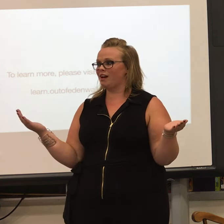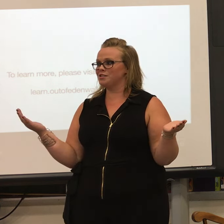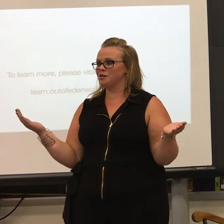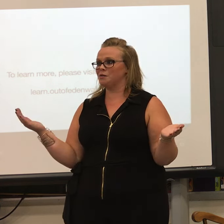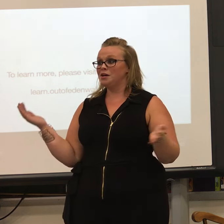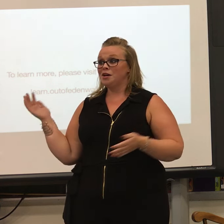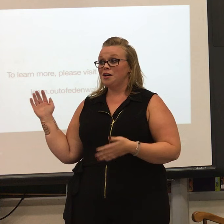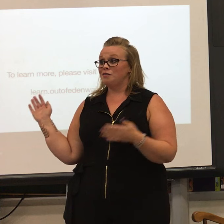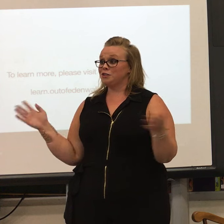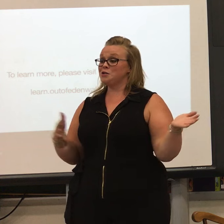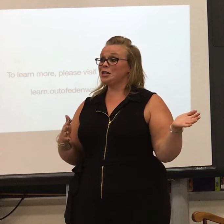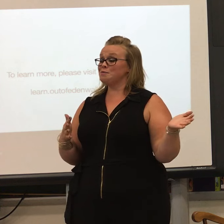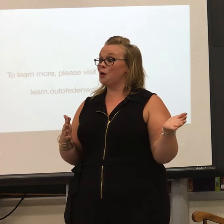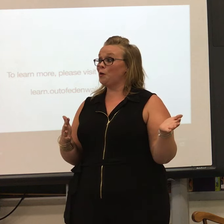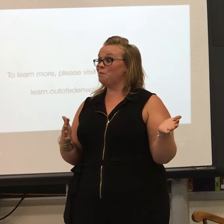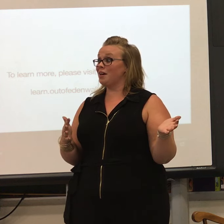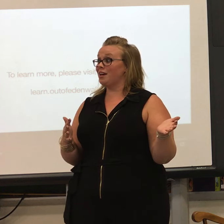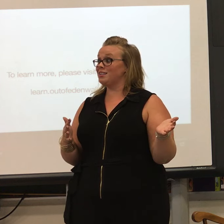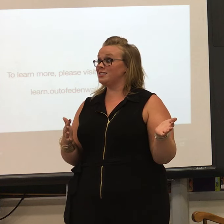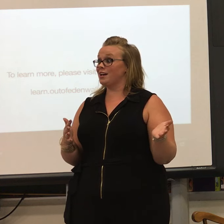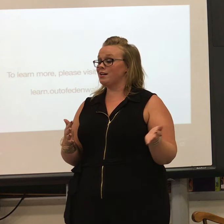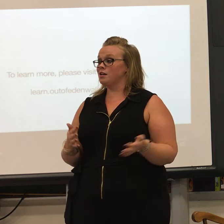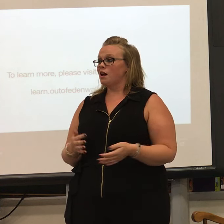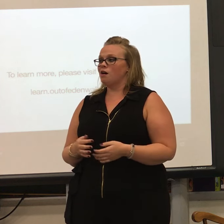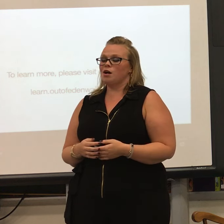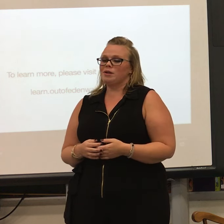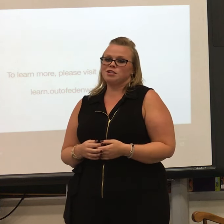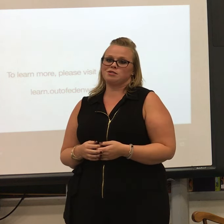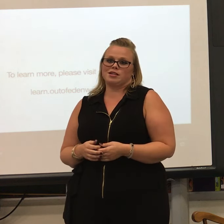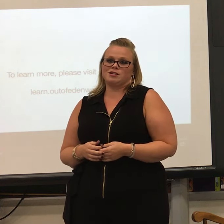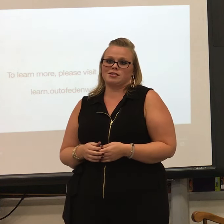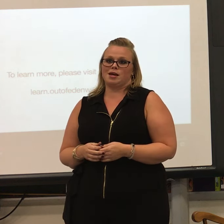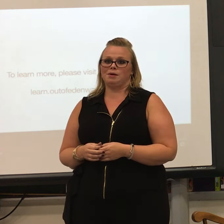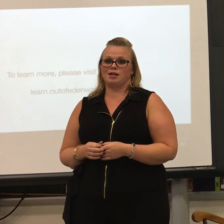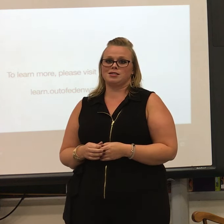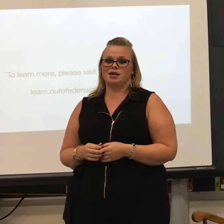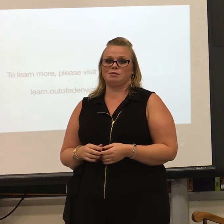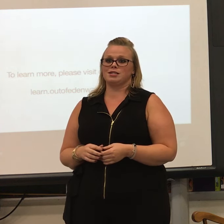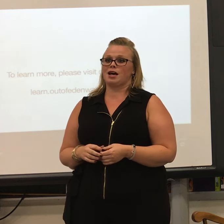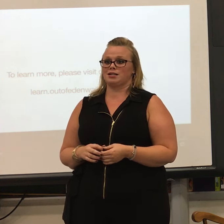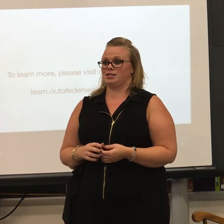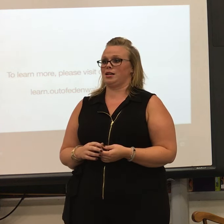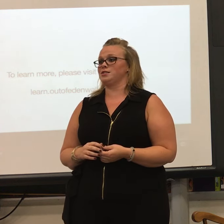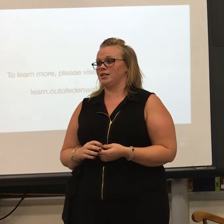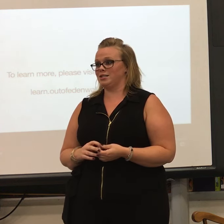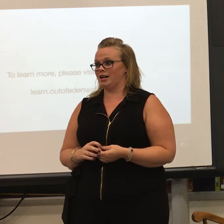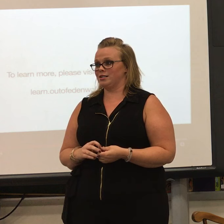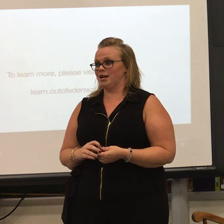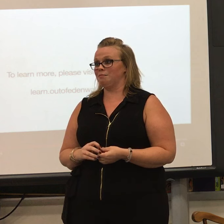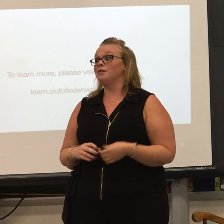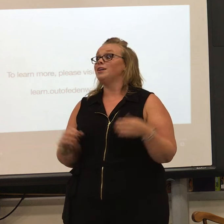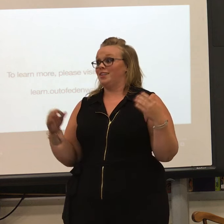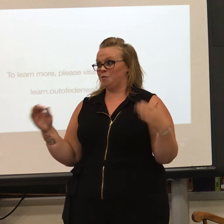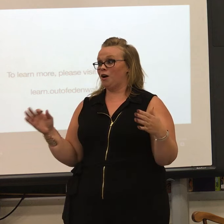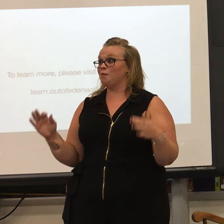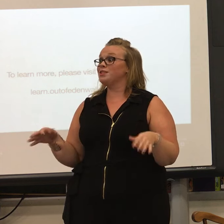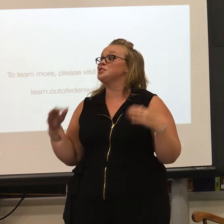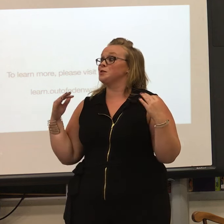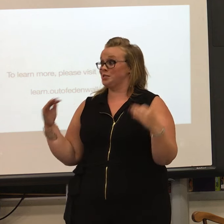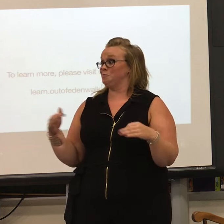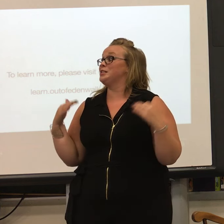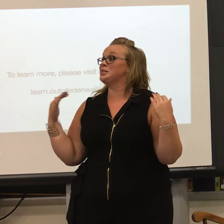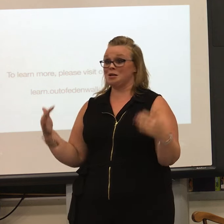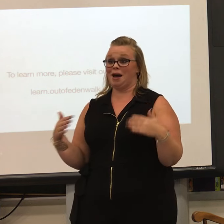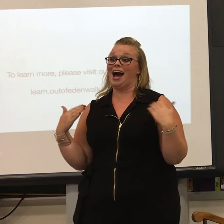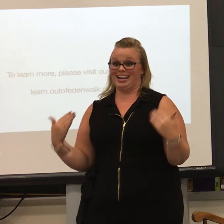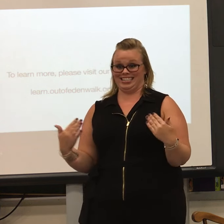be like that. So if your student comes home and says, oh no, we didn't do centers today, but instead we just had a discussion the entire time, I promise